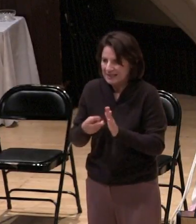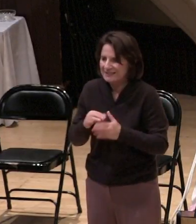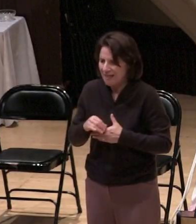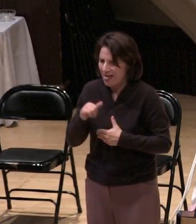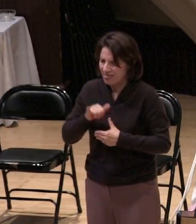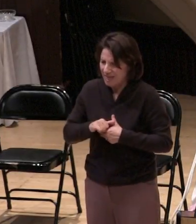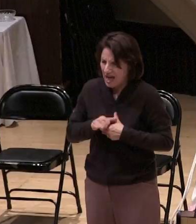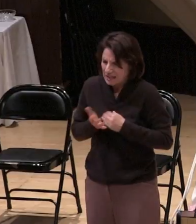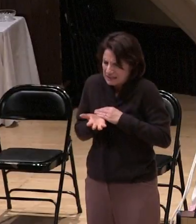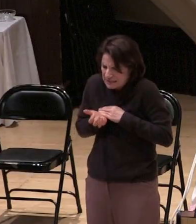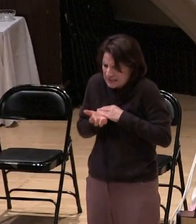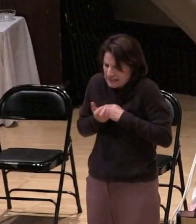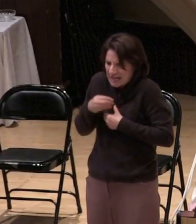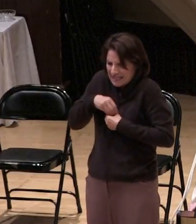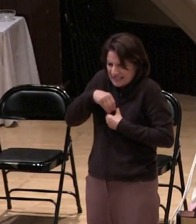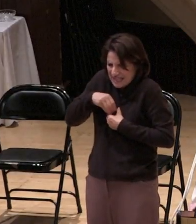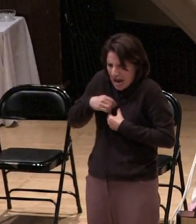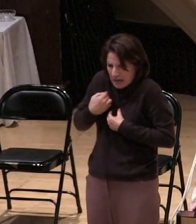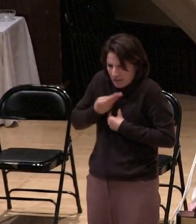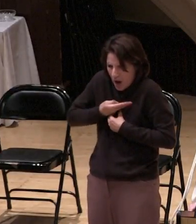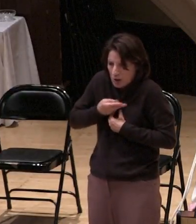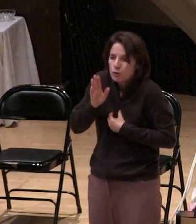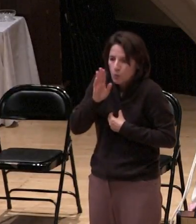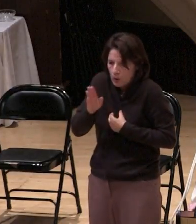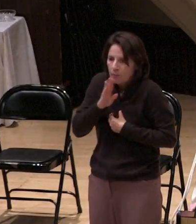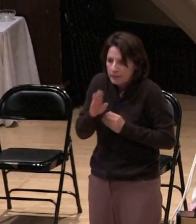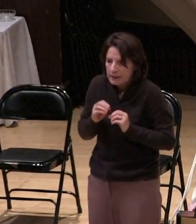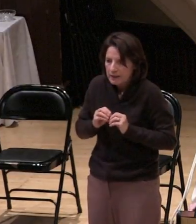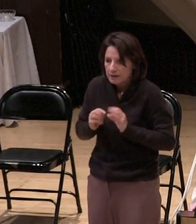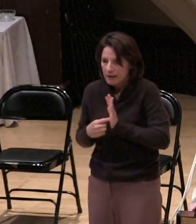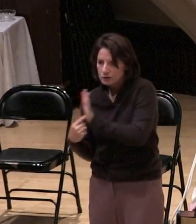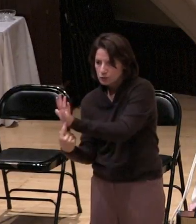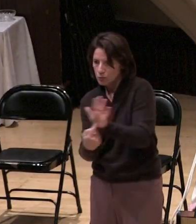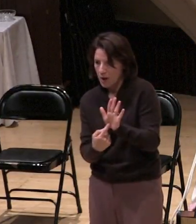us will be expressed in the life that we lead.